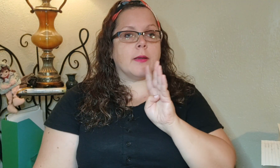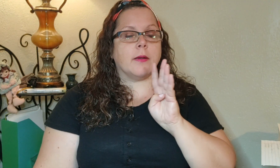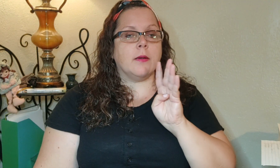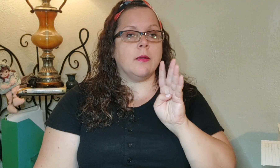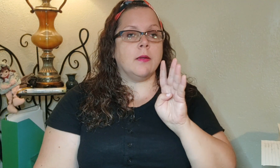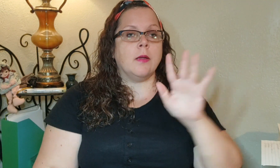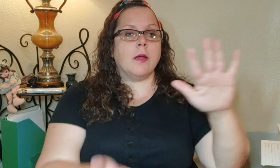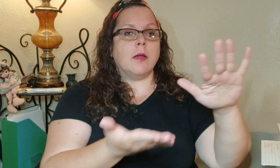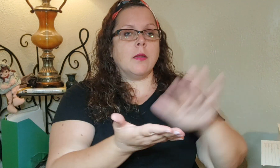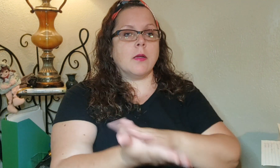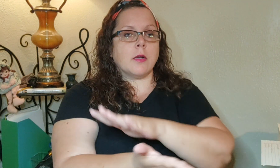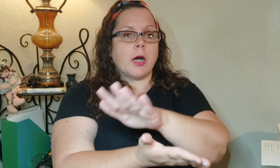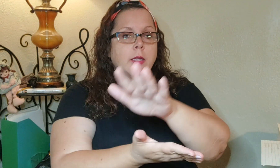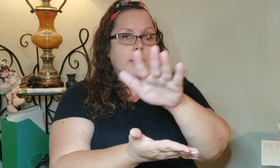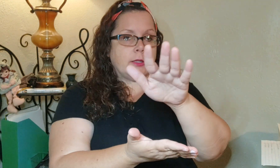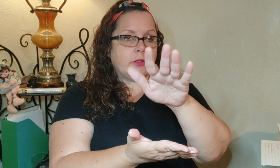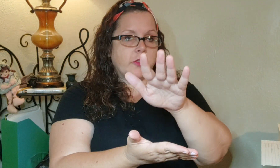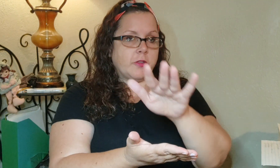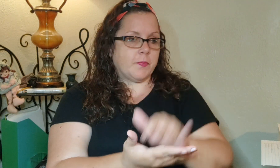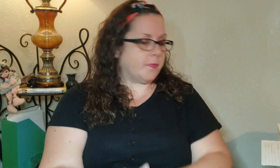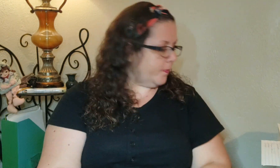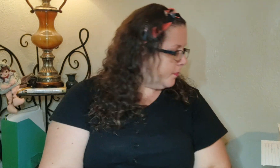speaking, college.